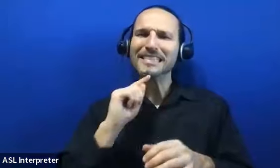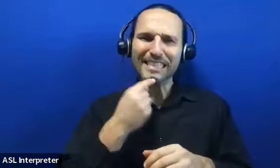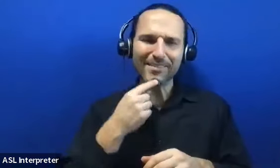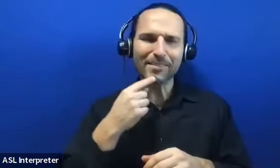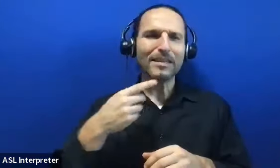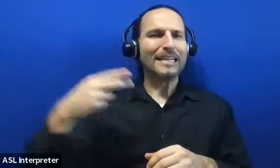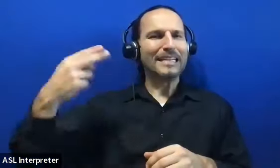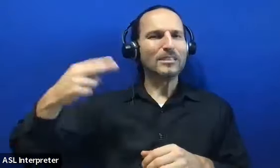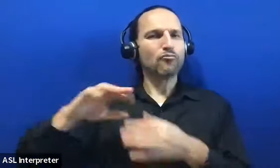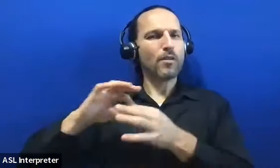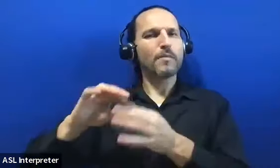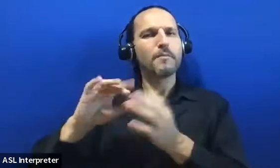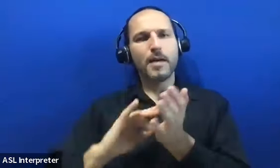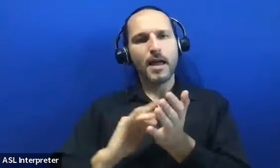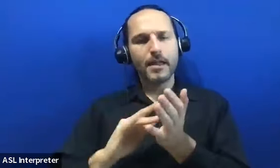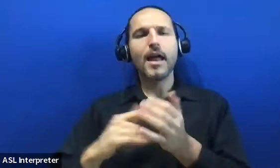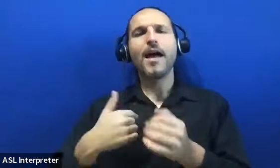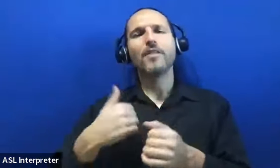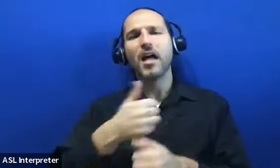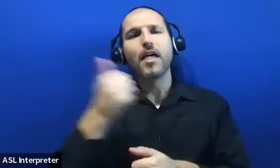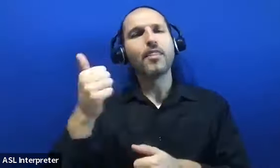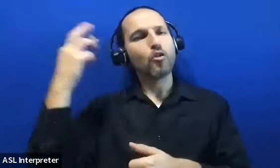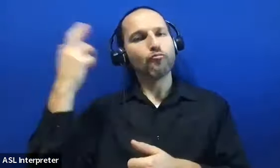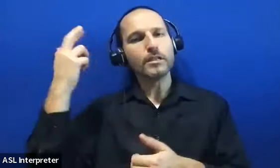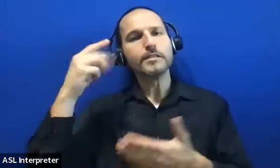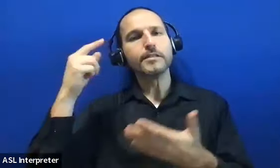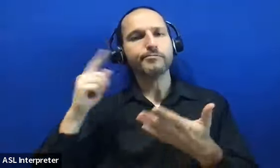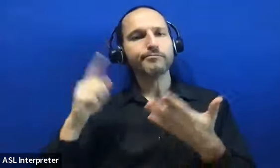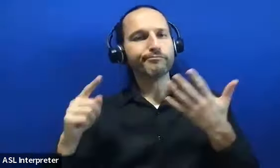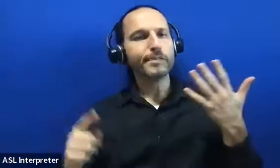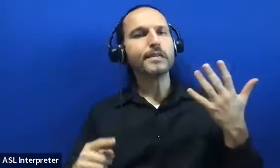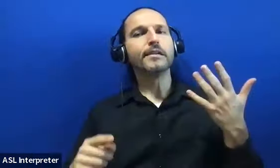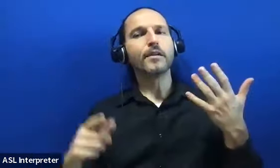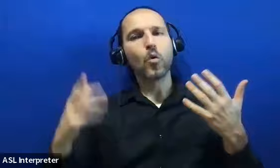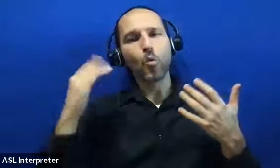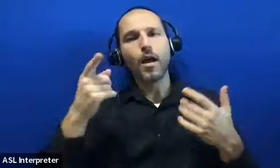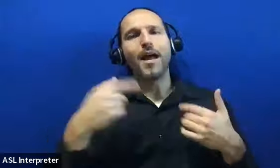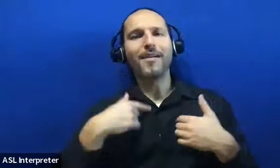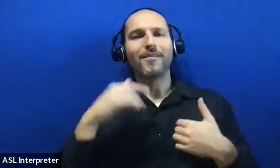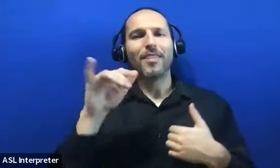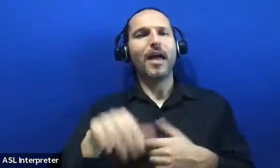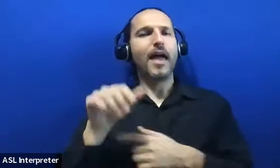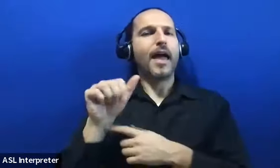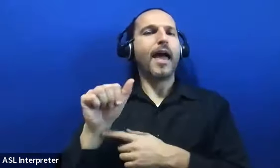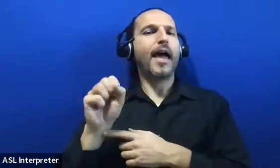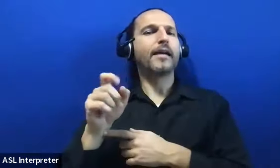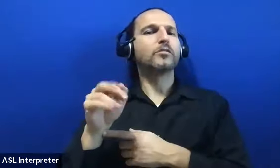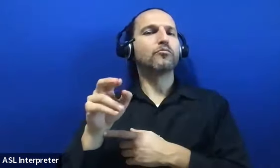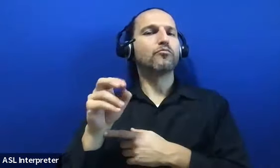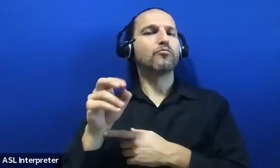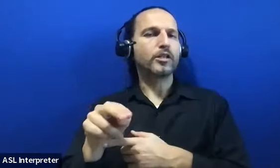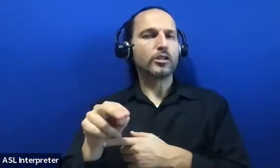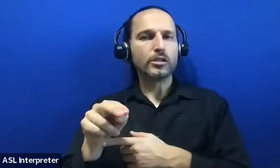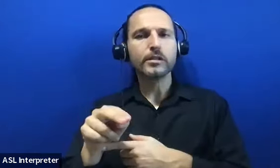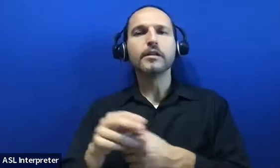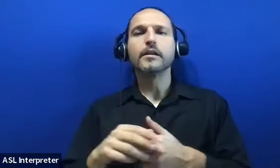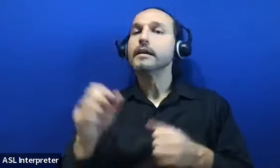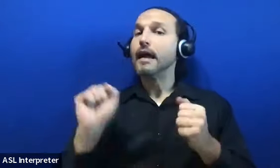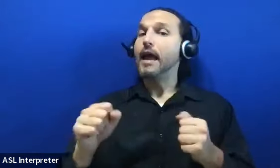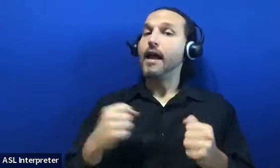So there are multiple variables that may cause or increase their risk of aspiration. It could be one